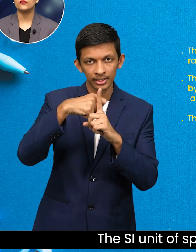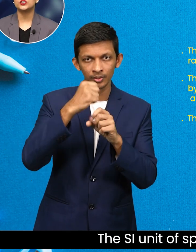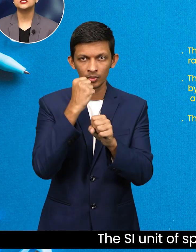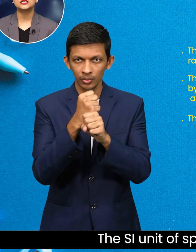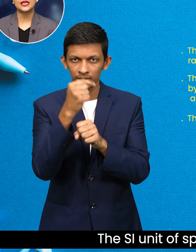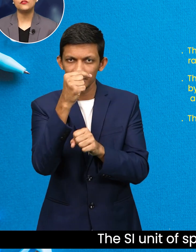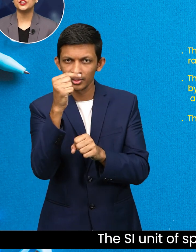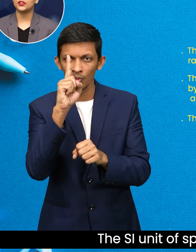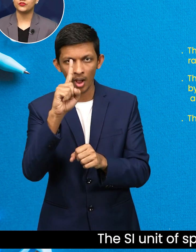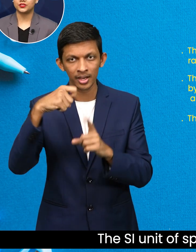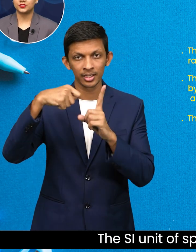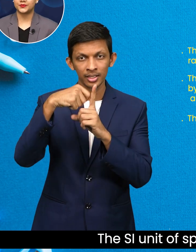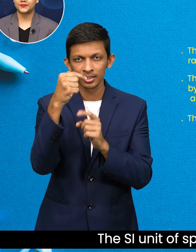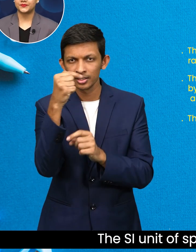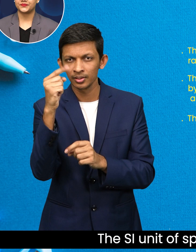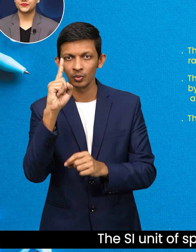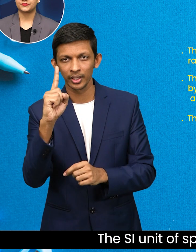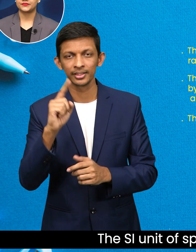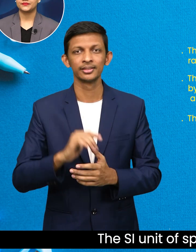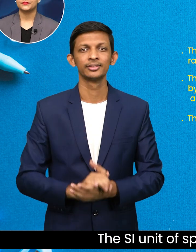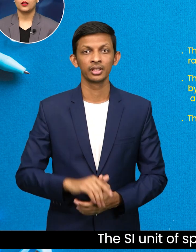kg inverse Kelvin inverse.